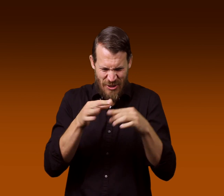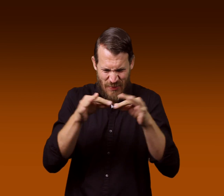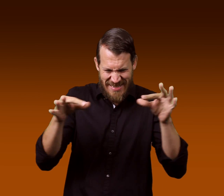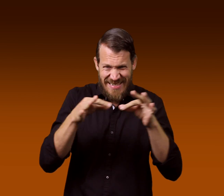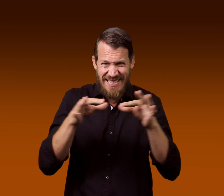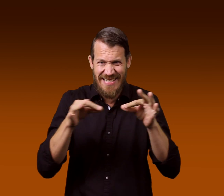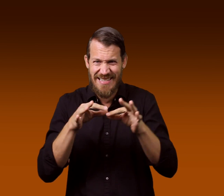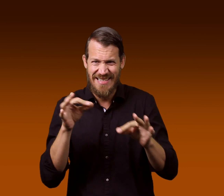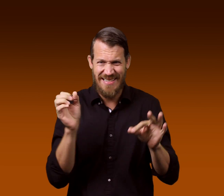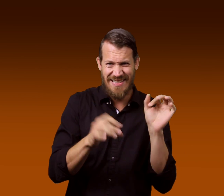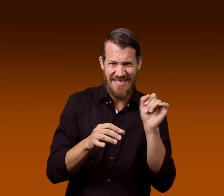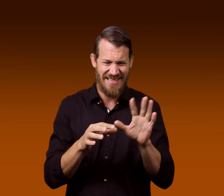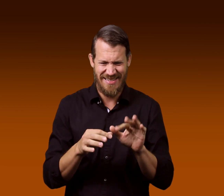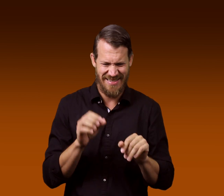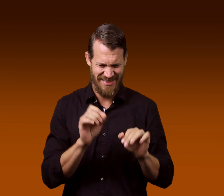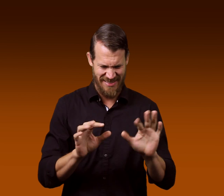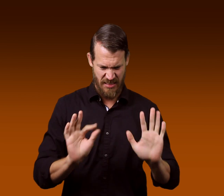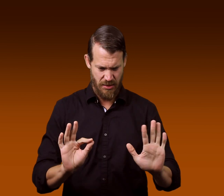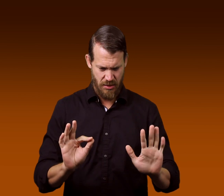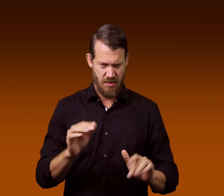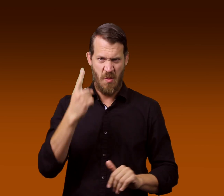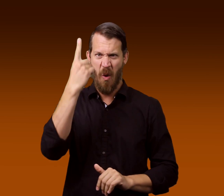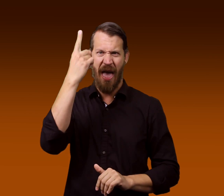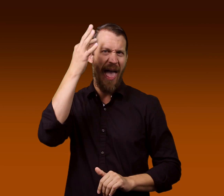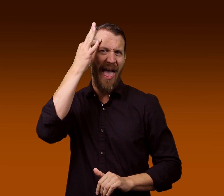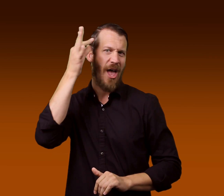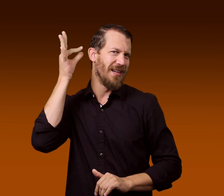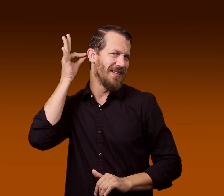strand of her hair into the flame.